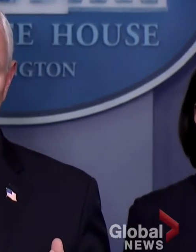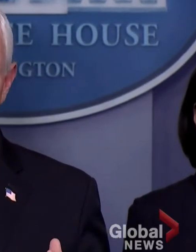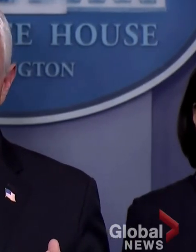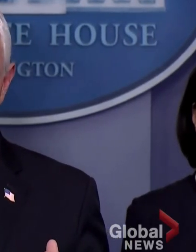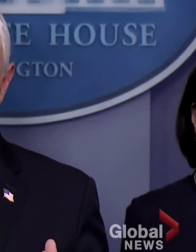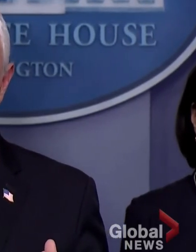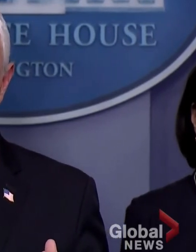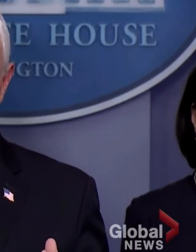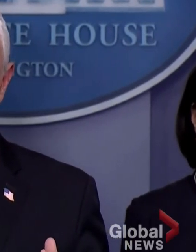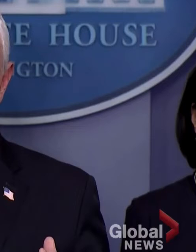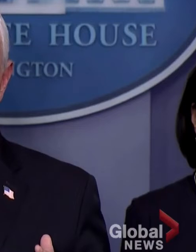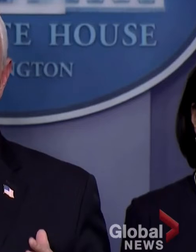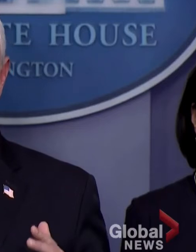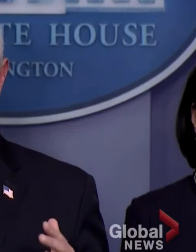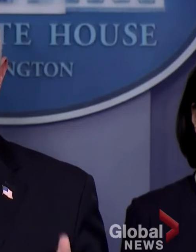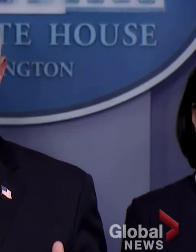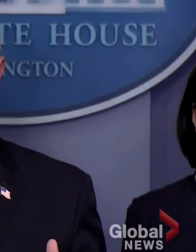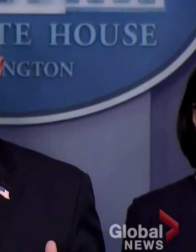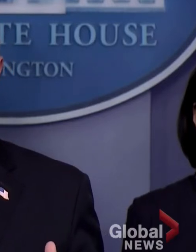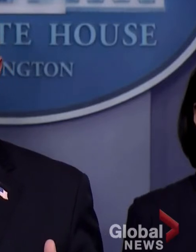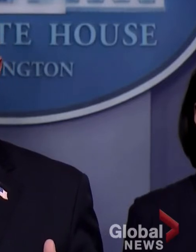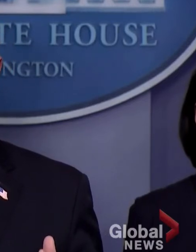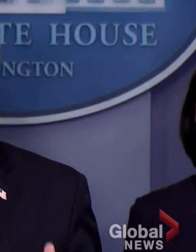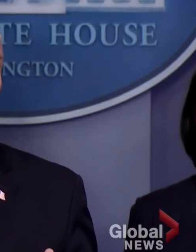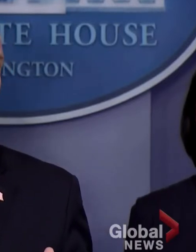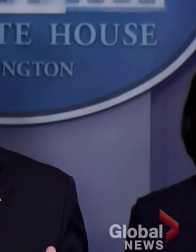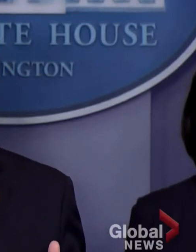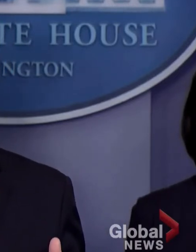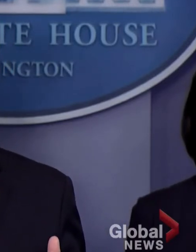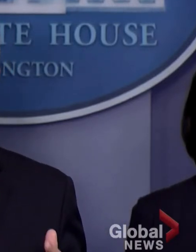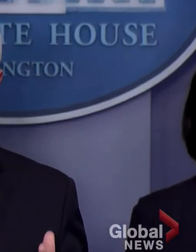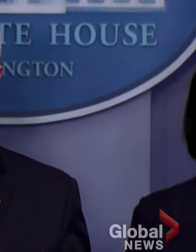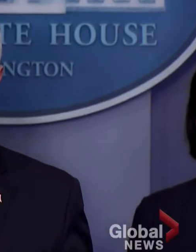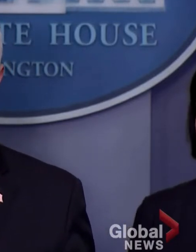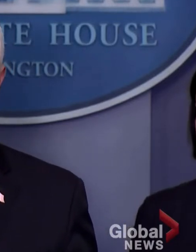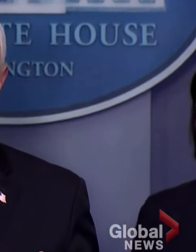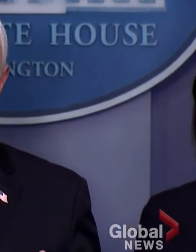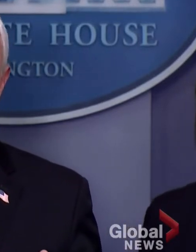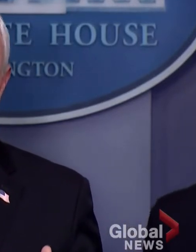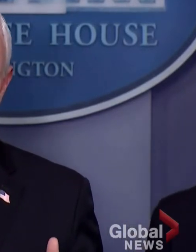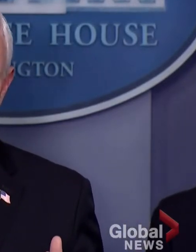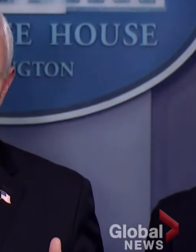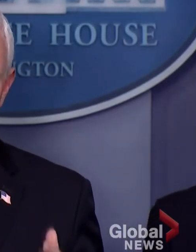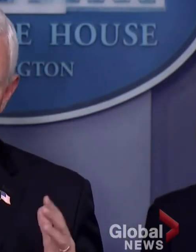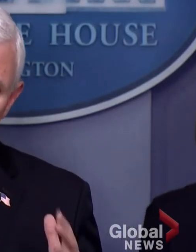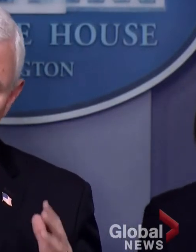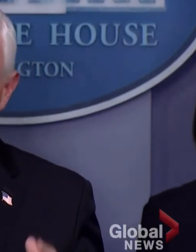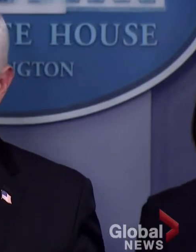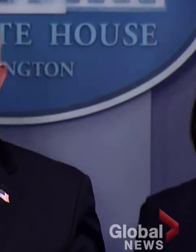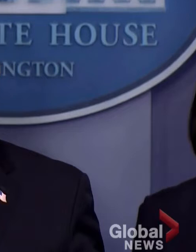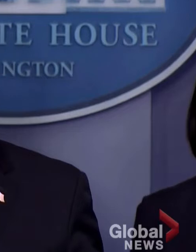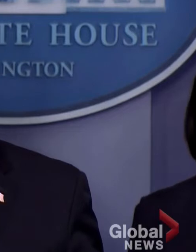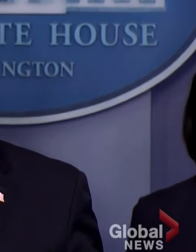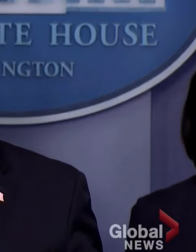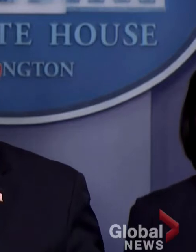insurance of every American, as well as covered by Medicare and Medicaid. And